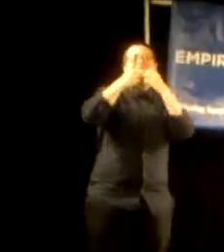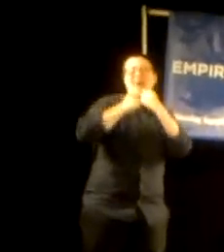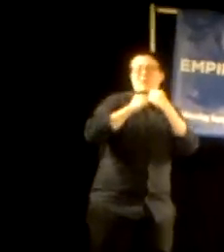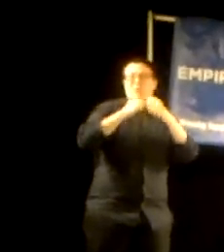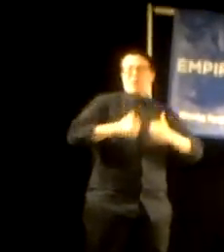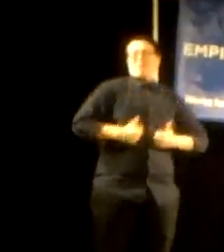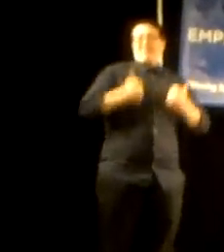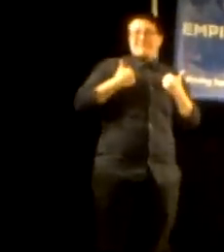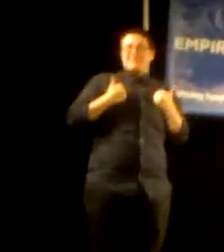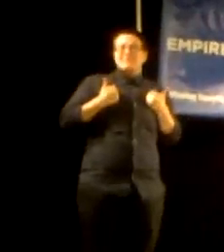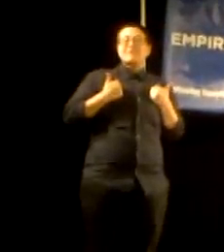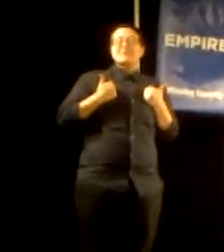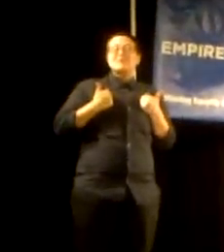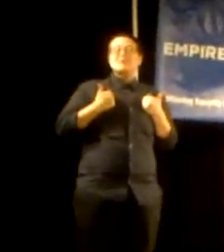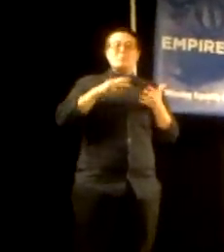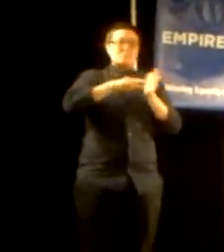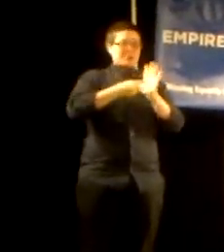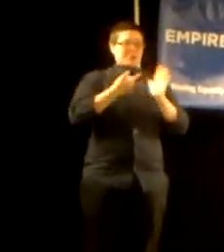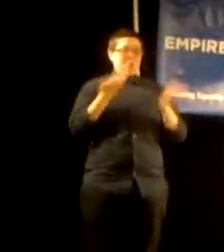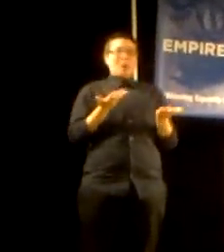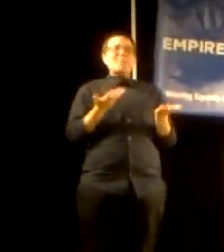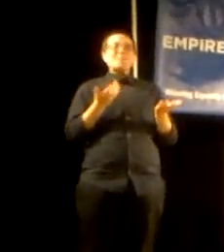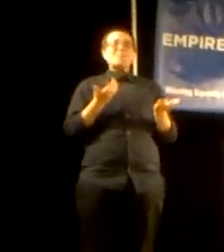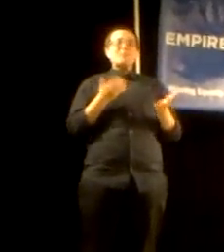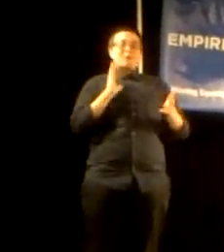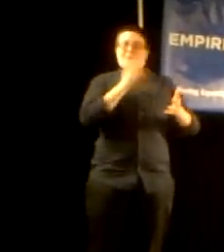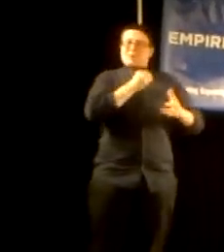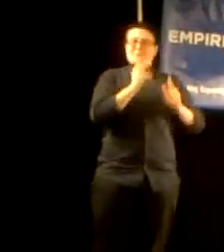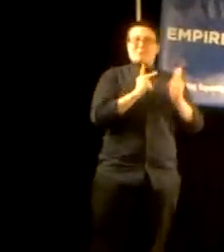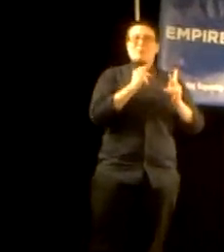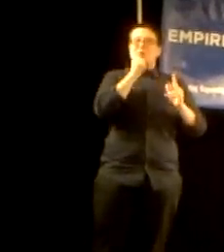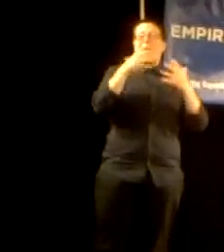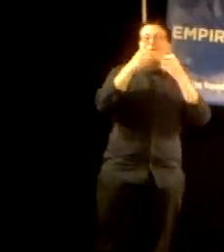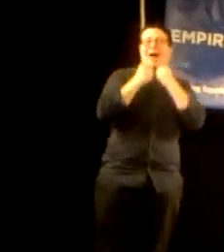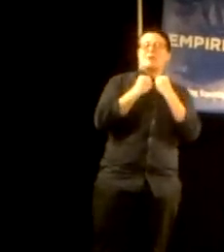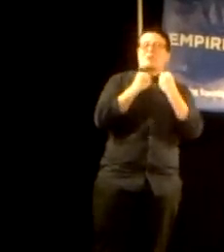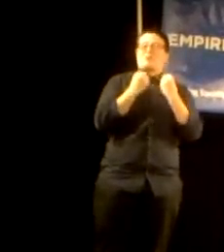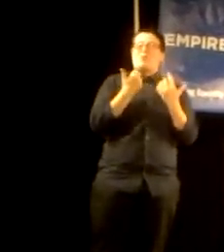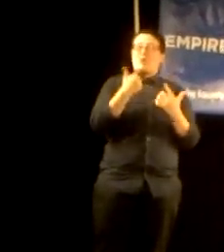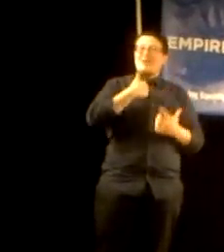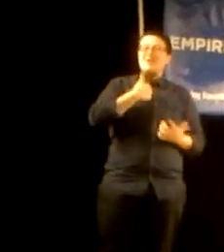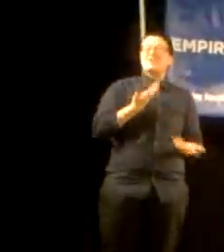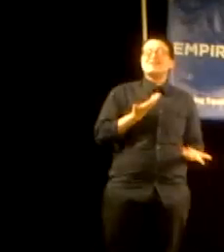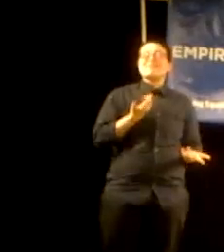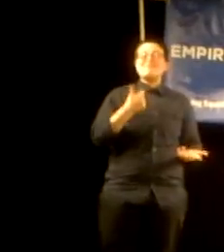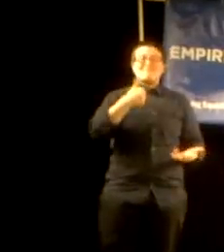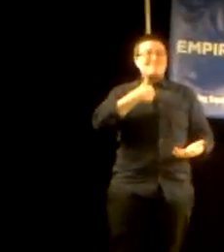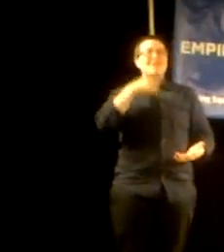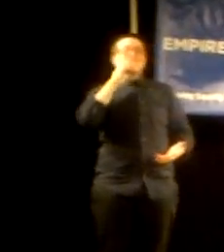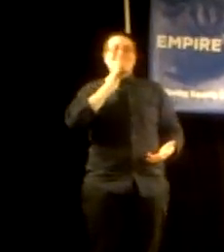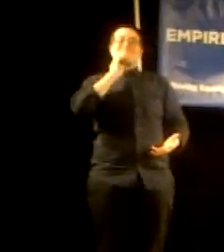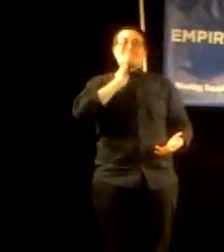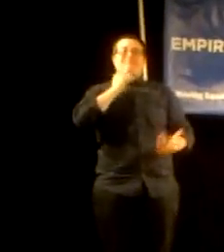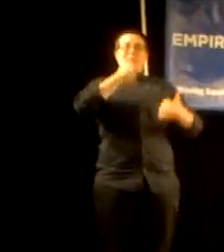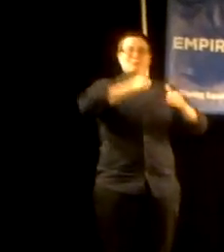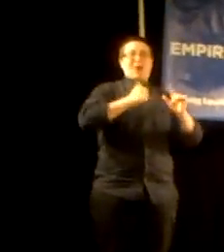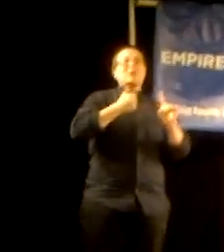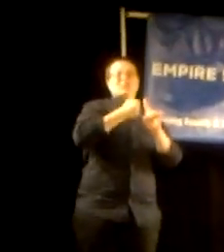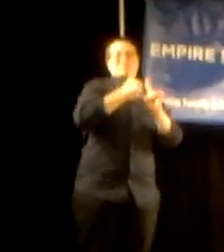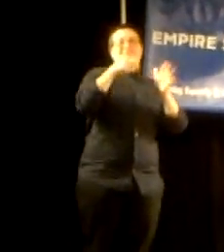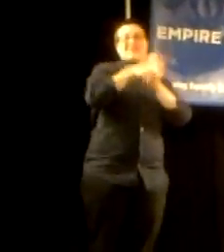In turn, we don't value them. I am one of those transgender people who has attempted suicide. As an